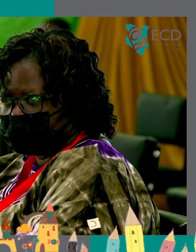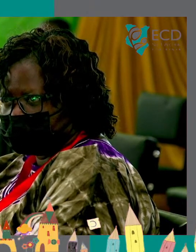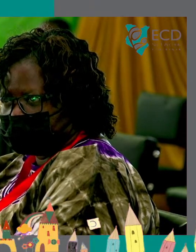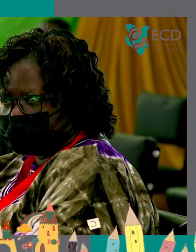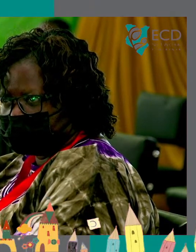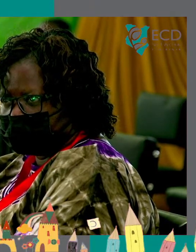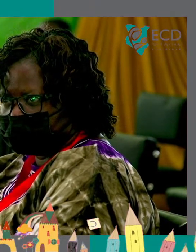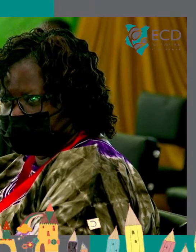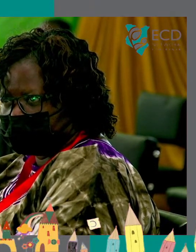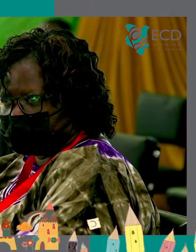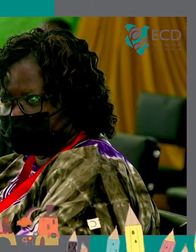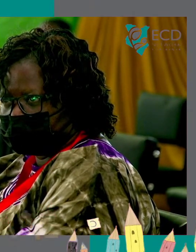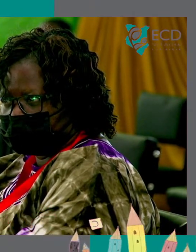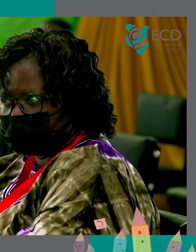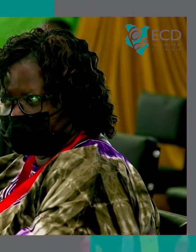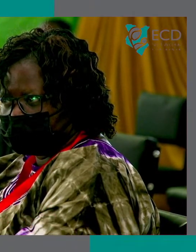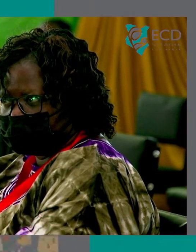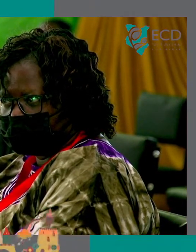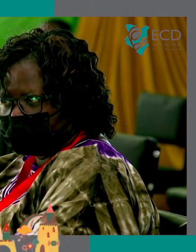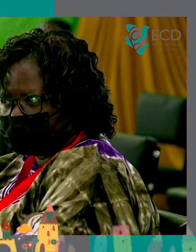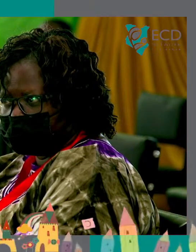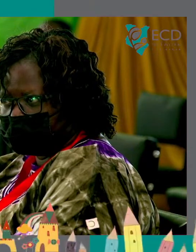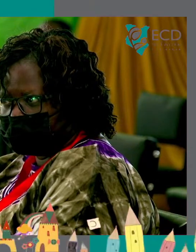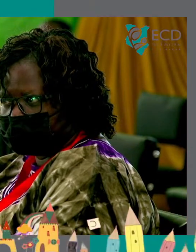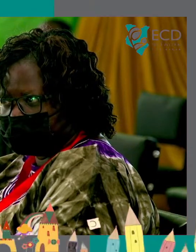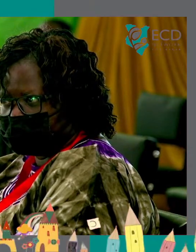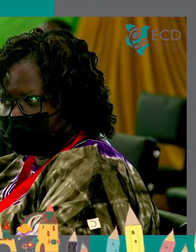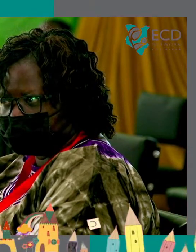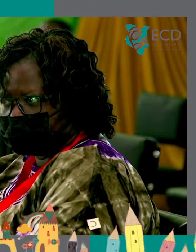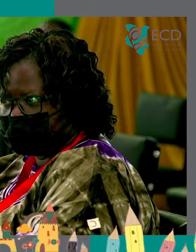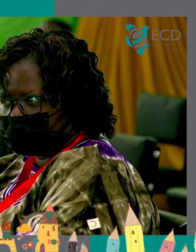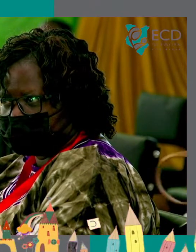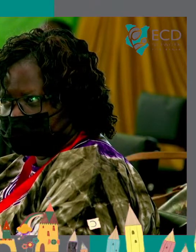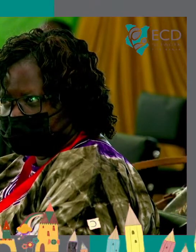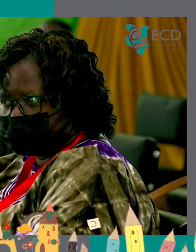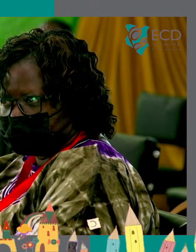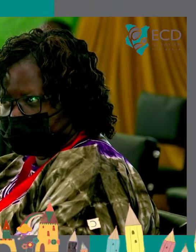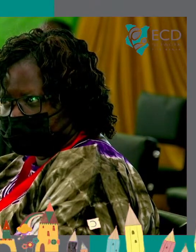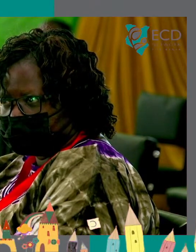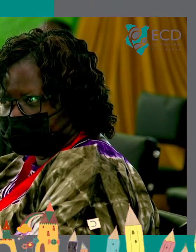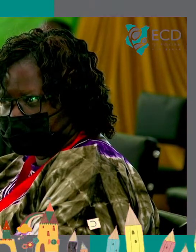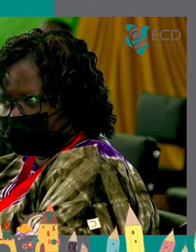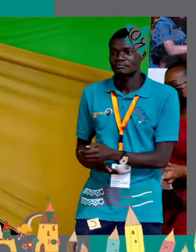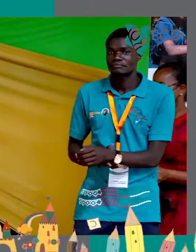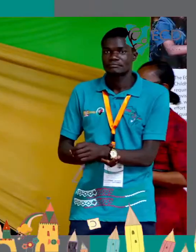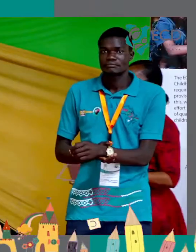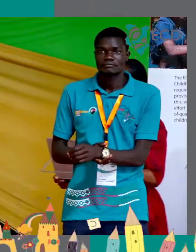partner. So let's hear from the ministry. Karibu sana daktari.